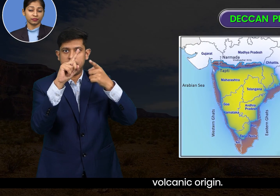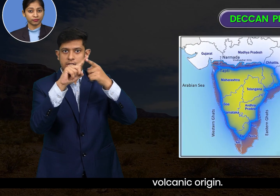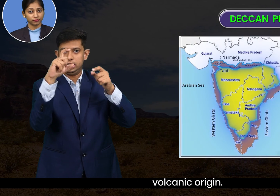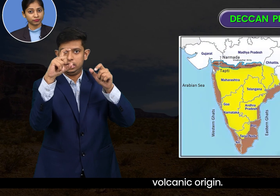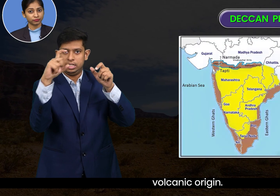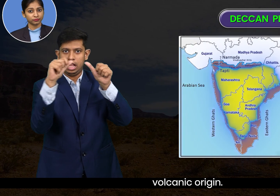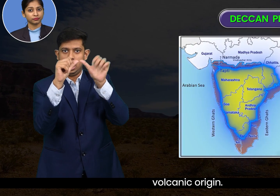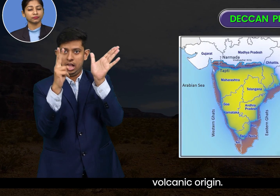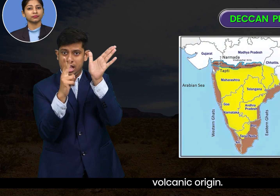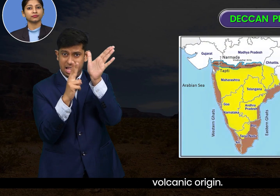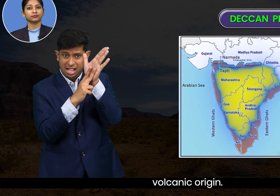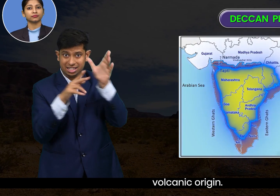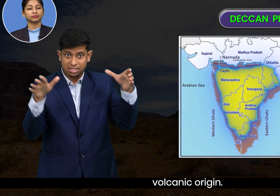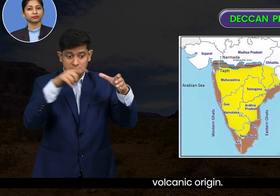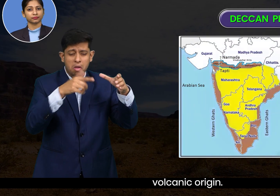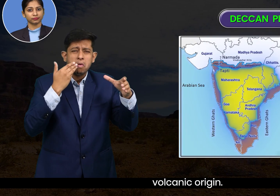origin.